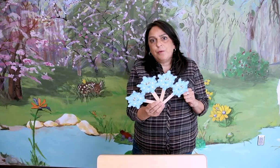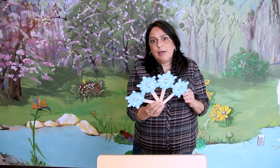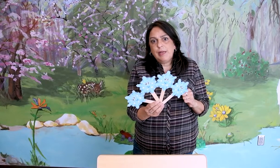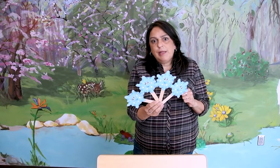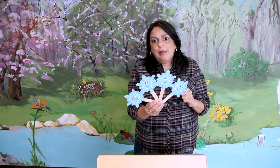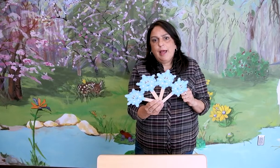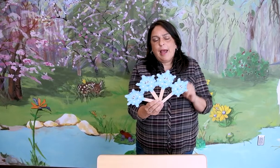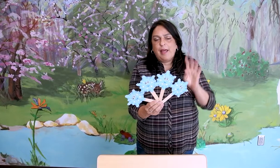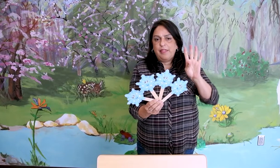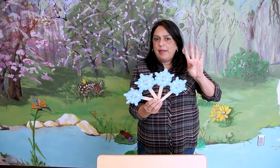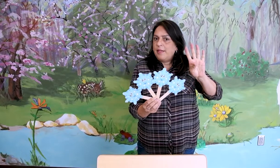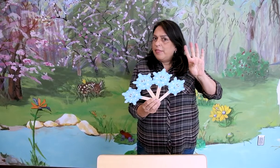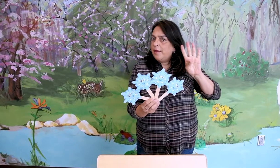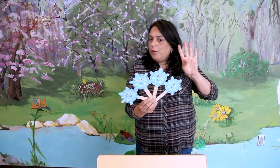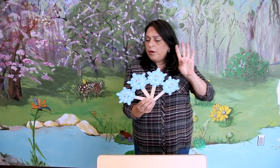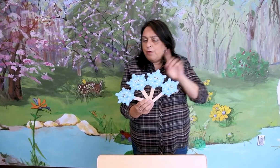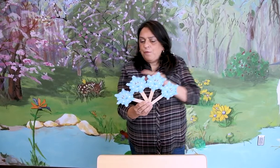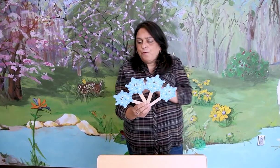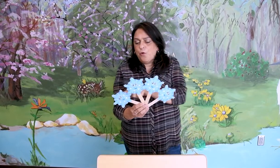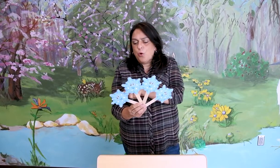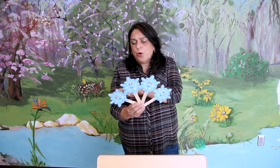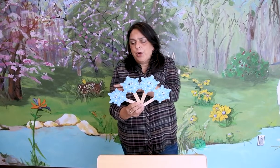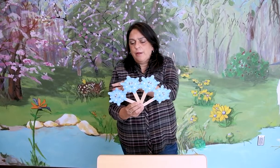one, and then there were four.